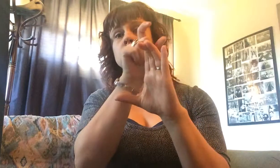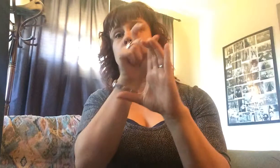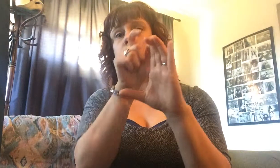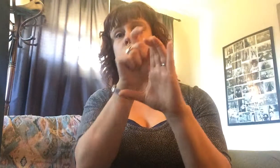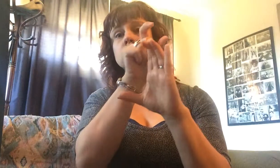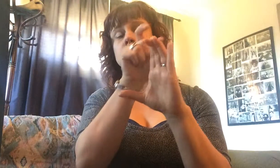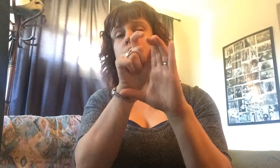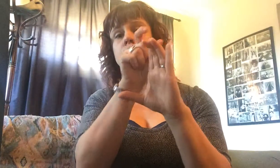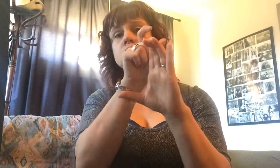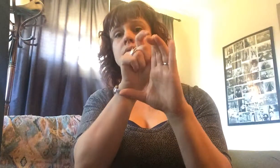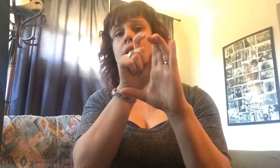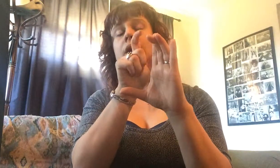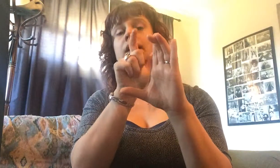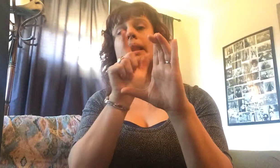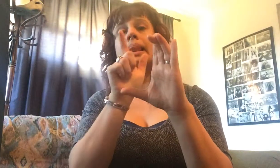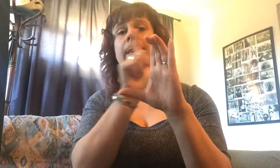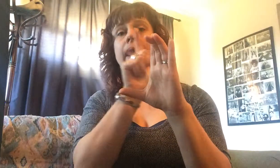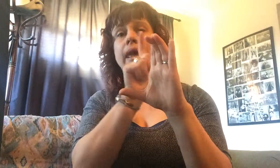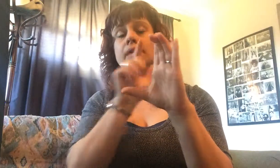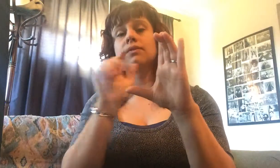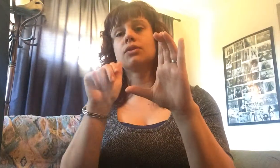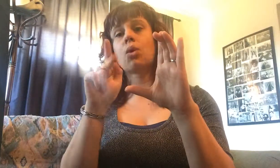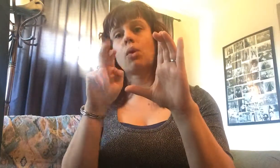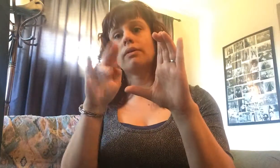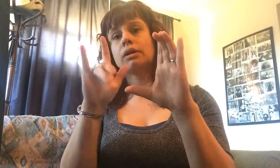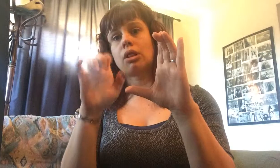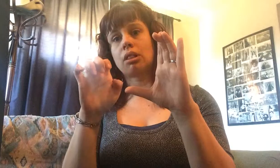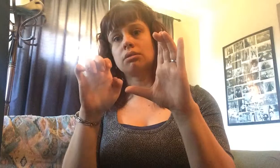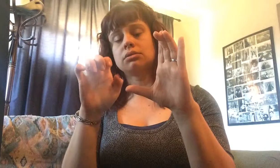This is left ventricle.